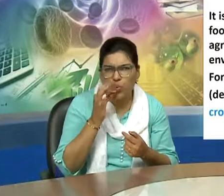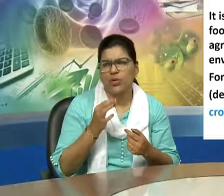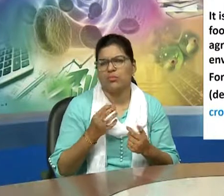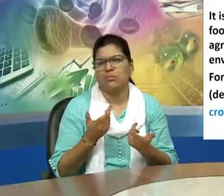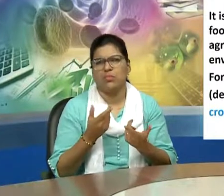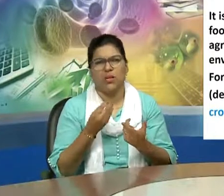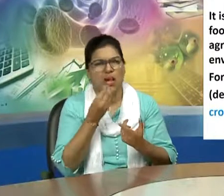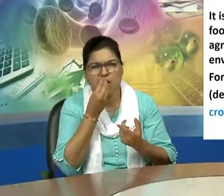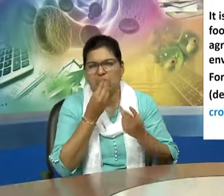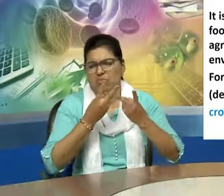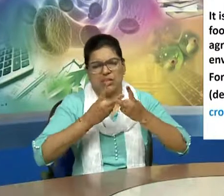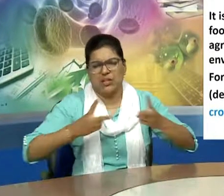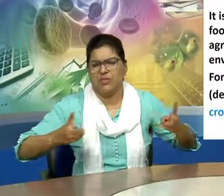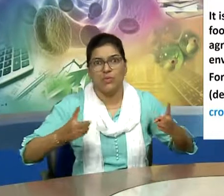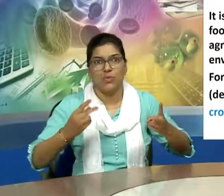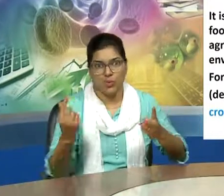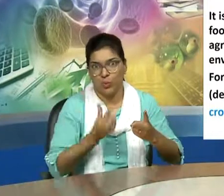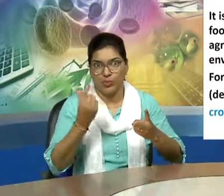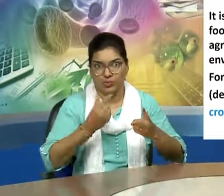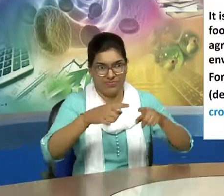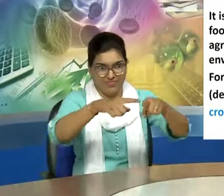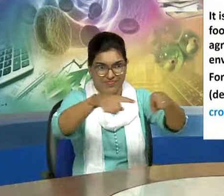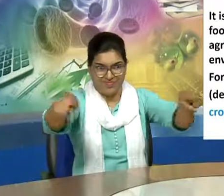self-sufficiency in food production.